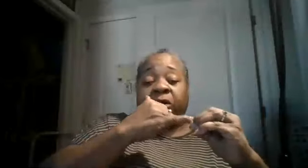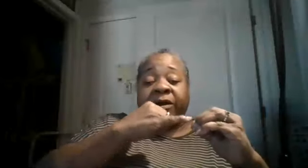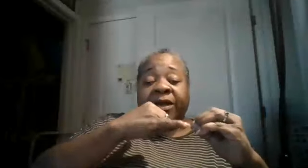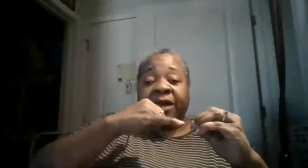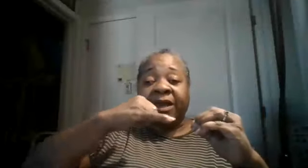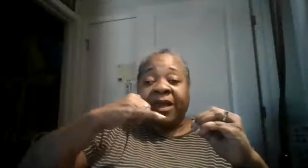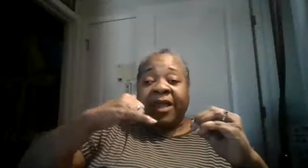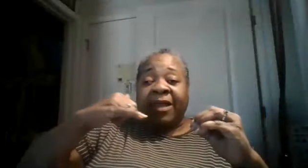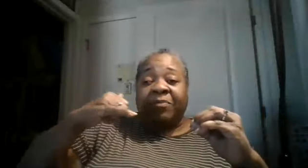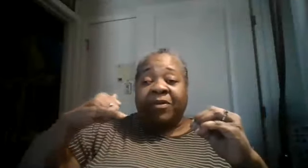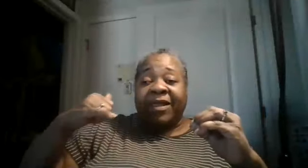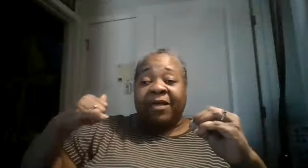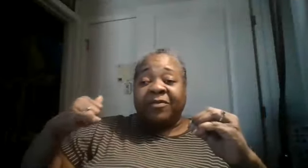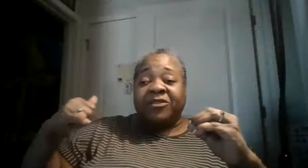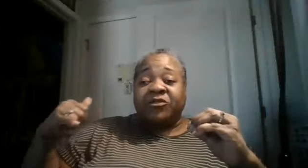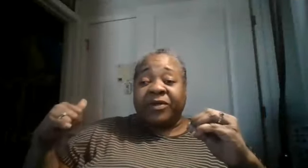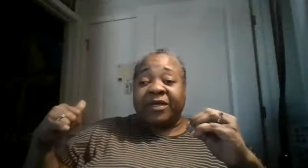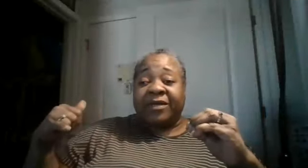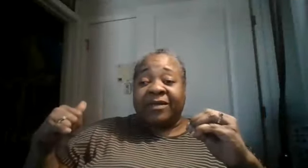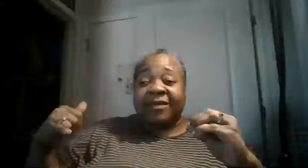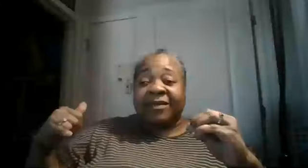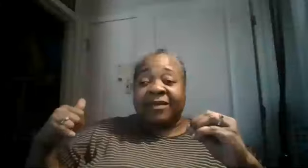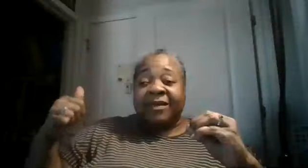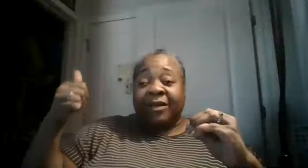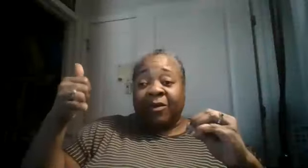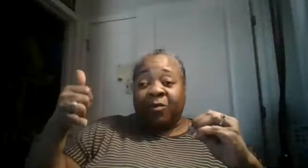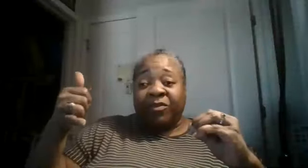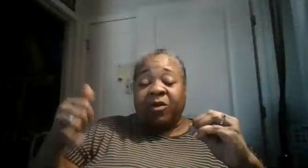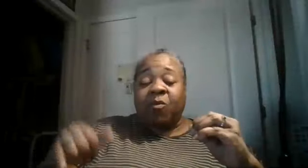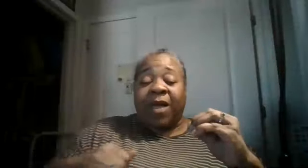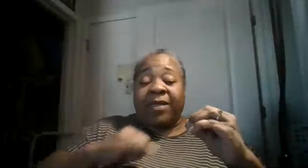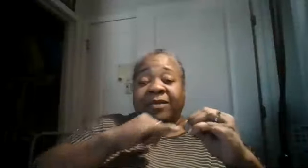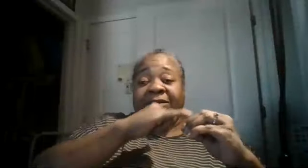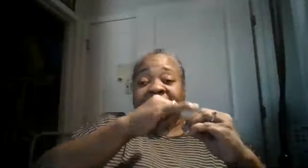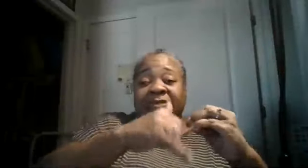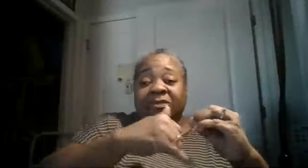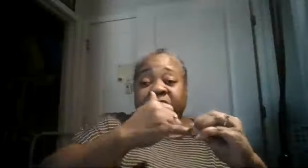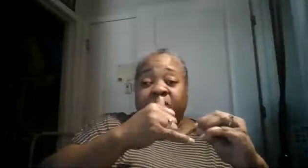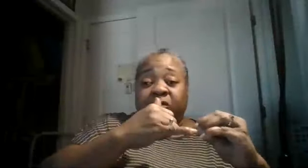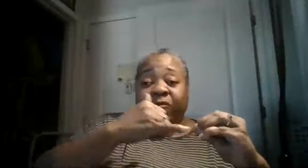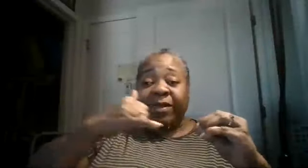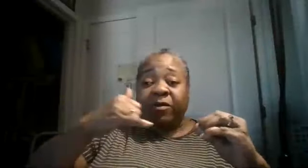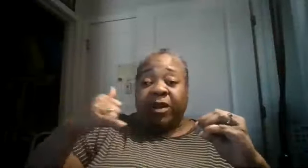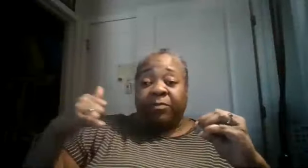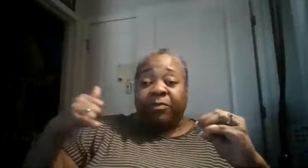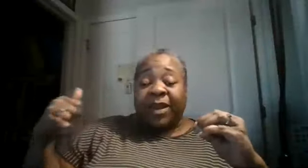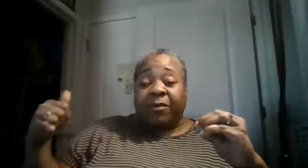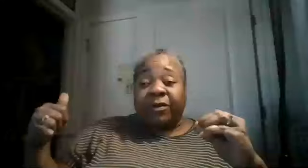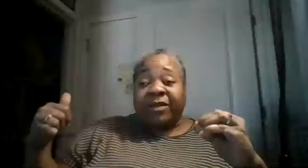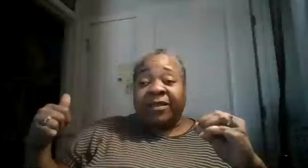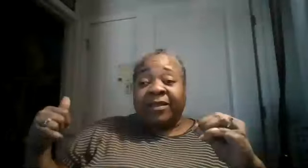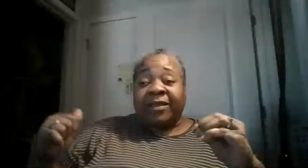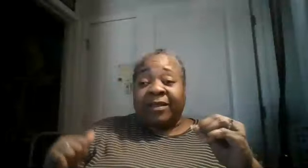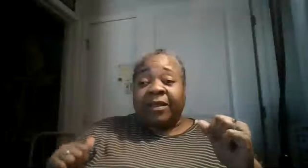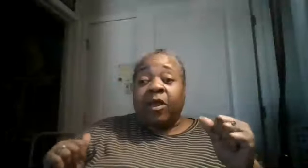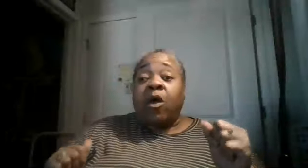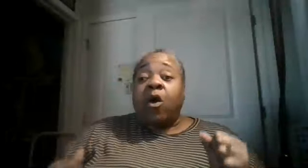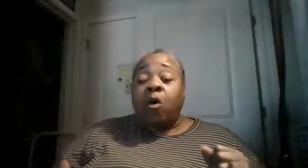yarn and pulling out the string with your Y. So circle around and pull out. Oh.